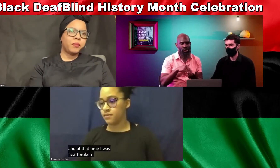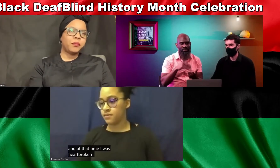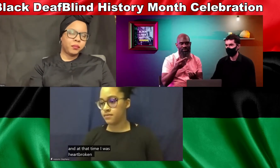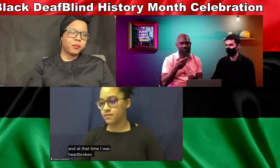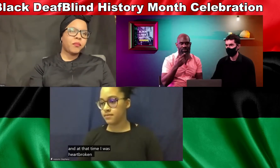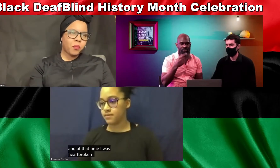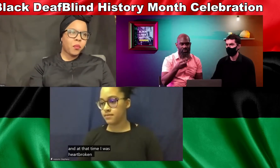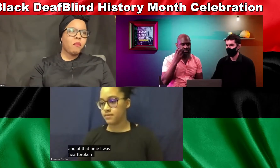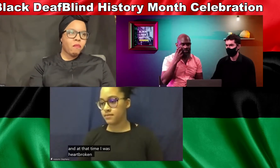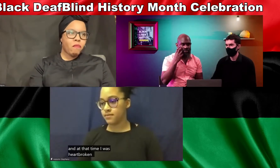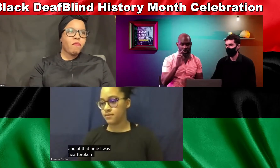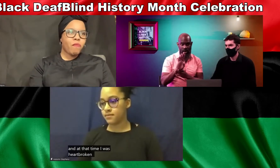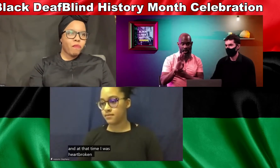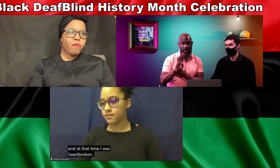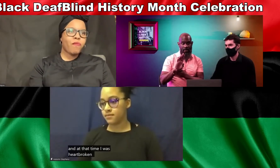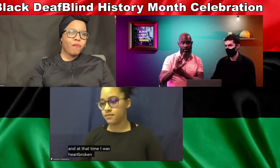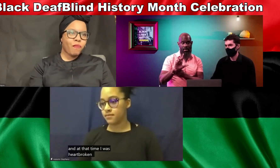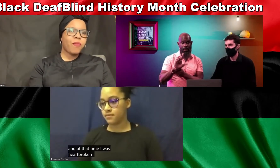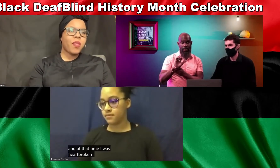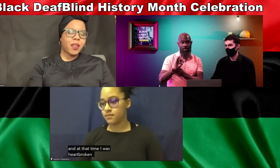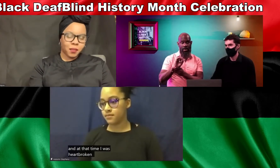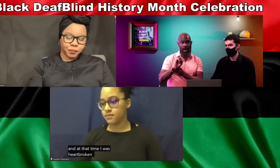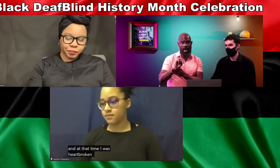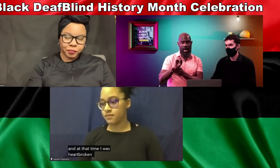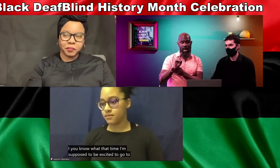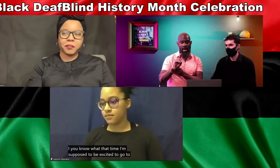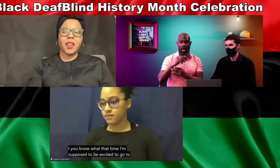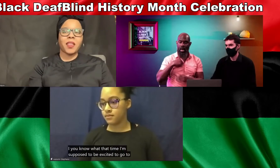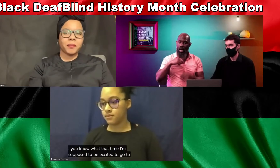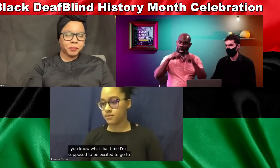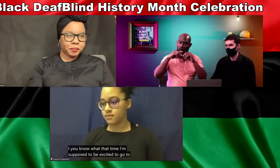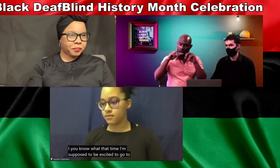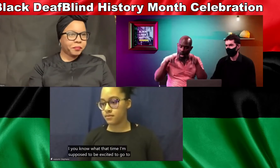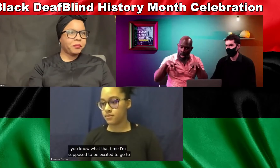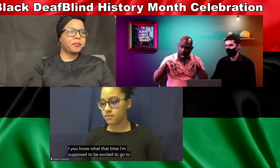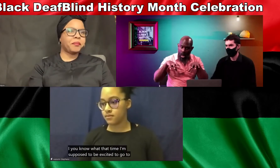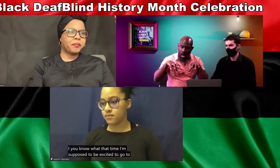At that time, I'm supposed to be excited to go to college. I'm 17 years old.